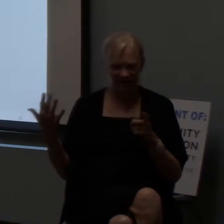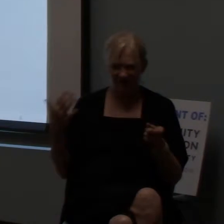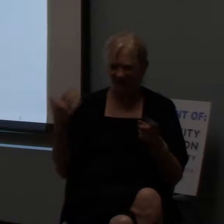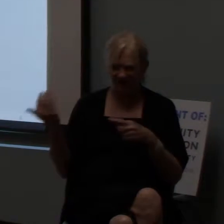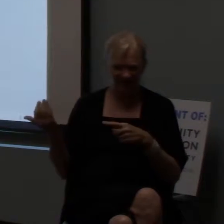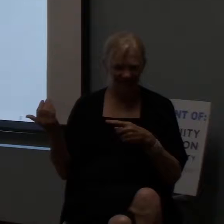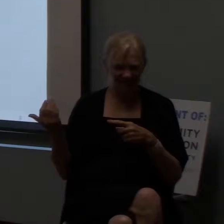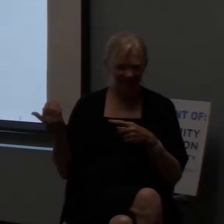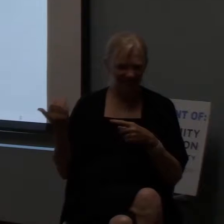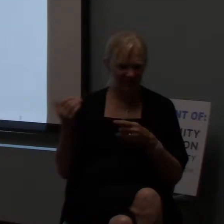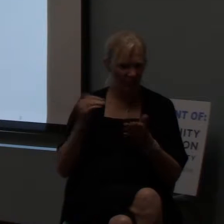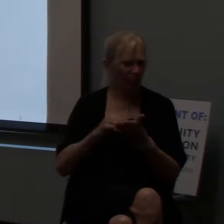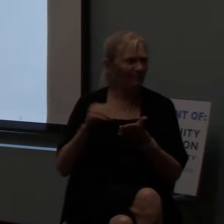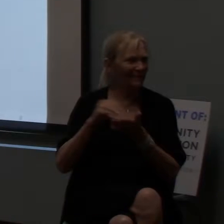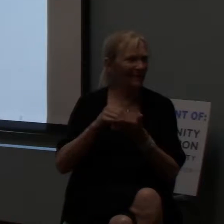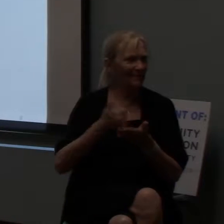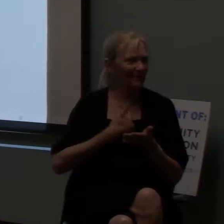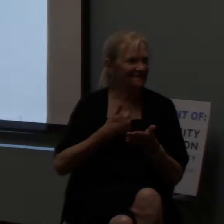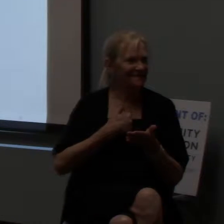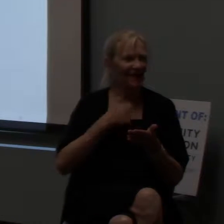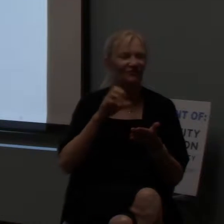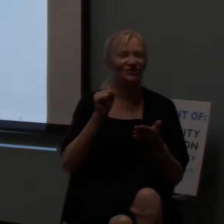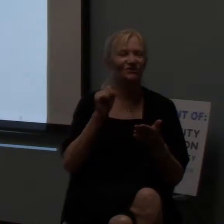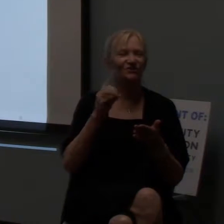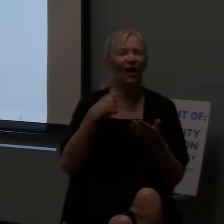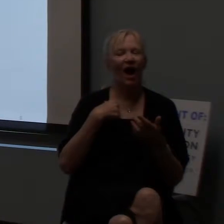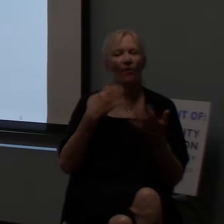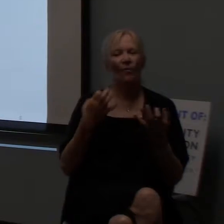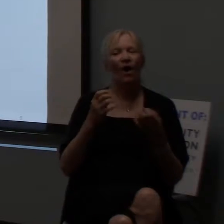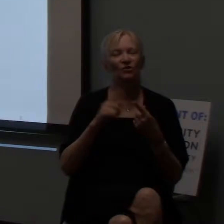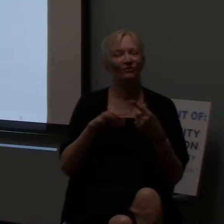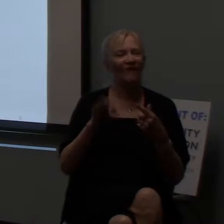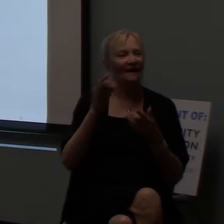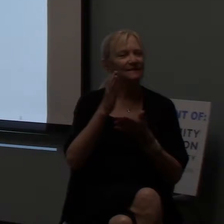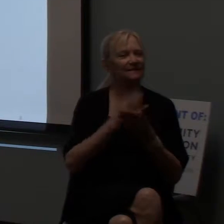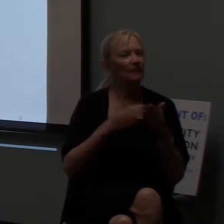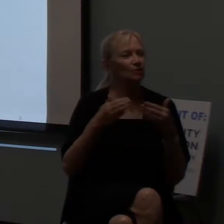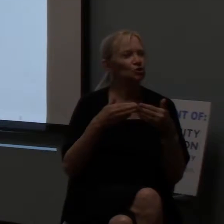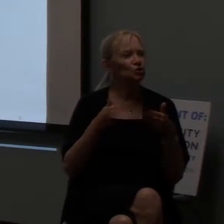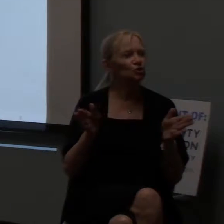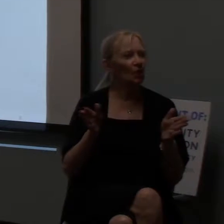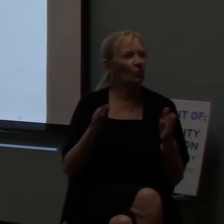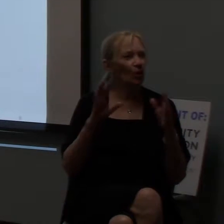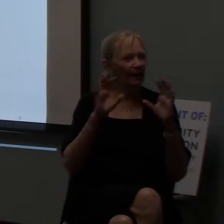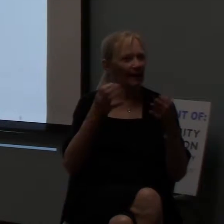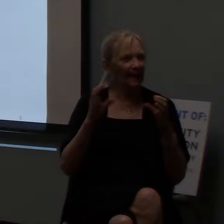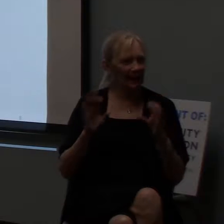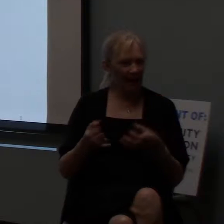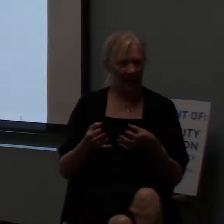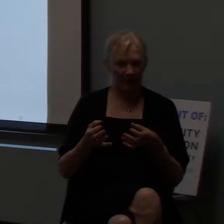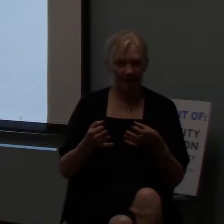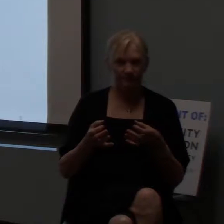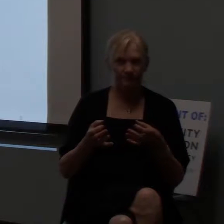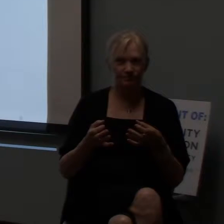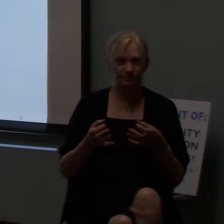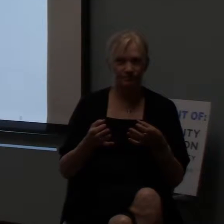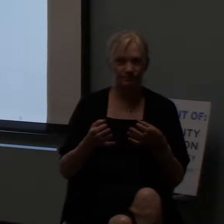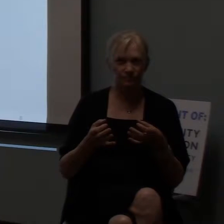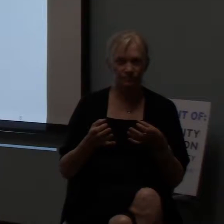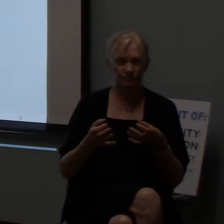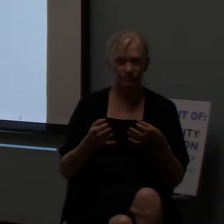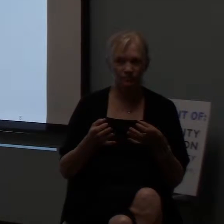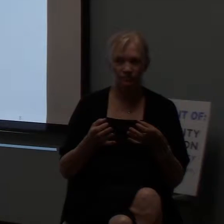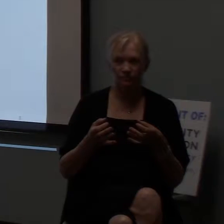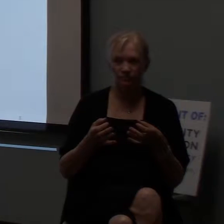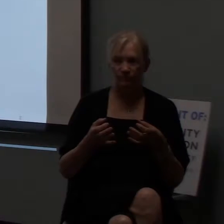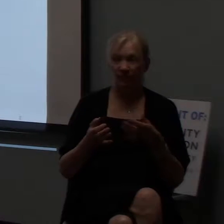repeating myself all of the time. So I just wanted to come up with some general categories of things to think about. And my aim here, I'm not sure I'll